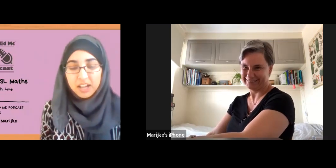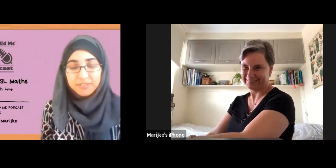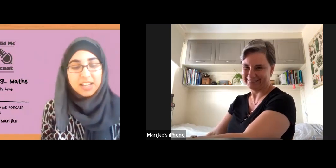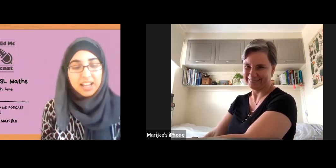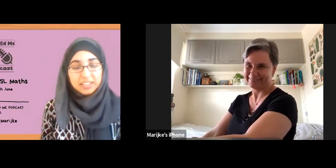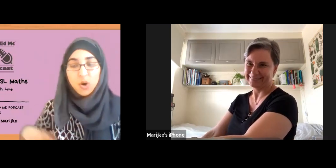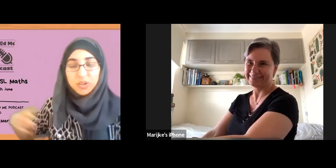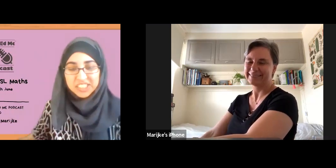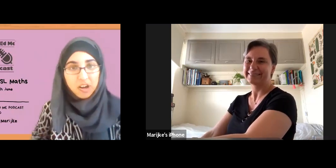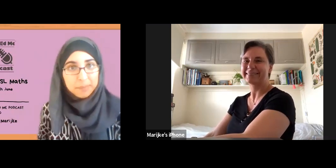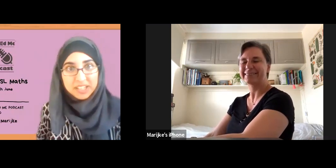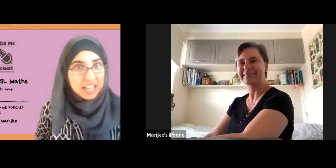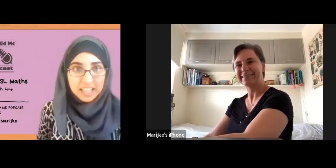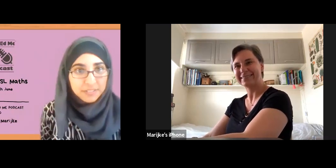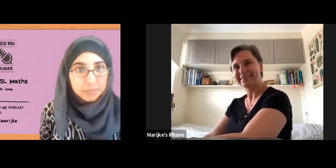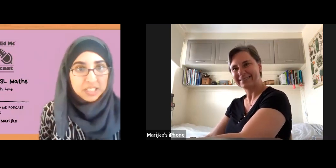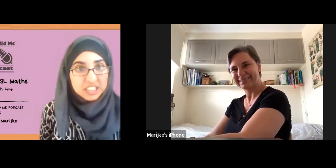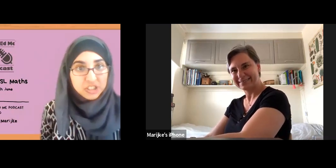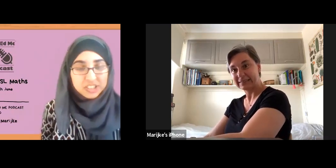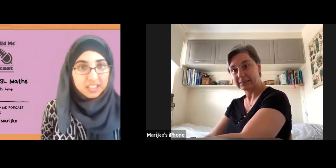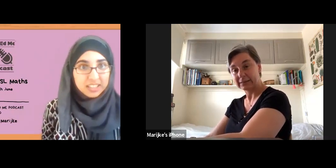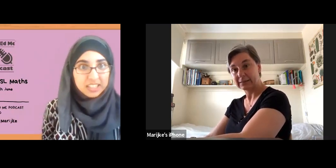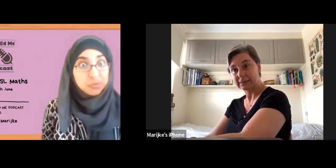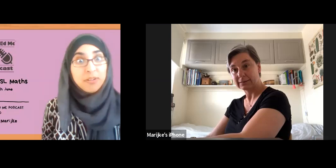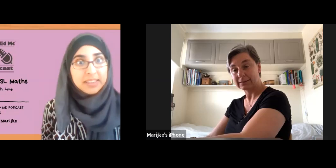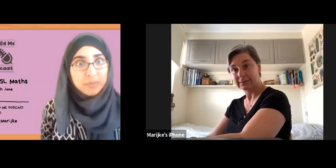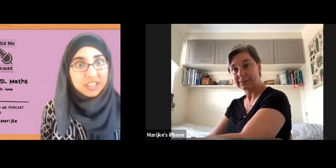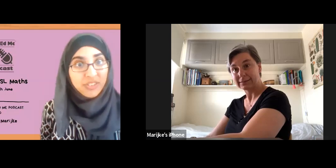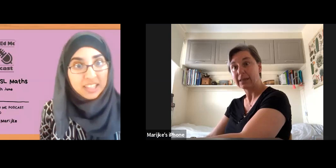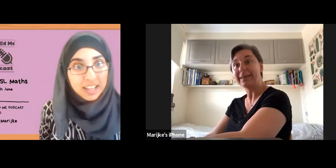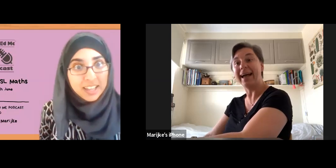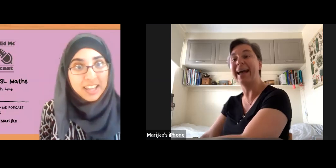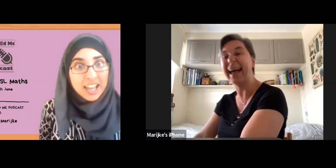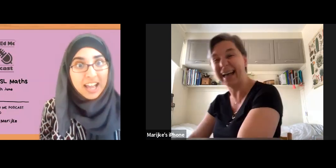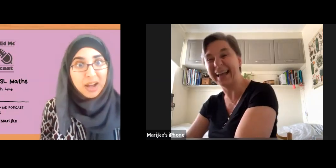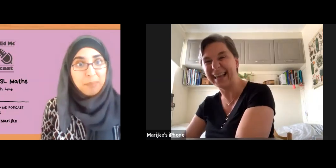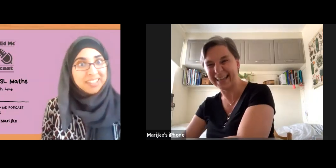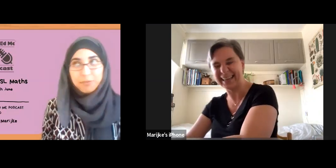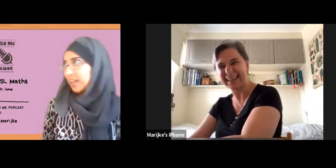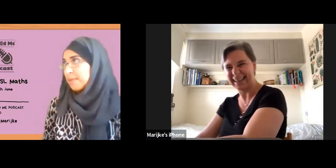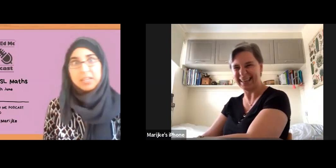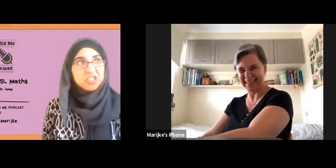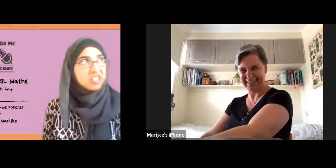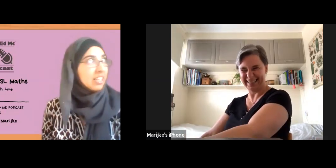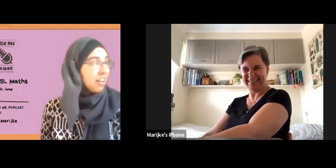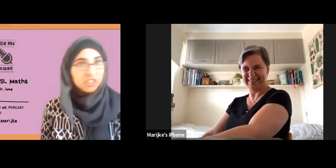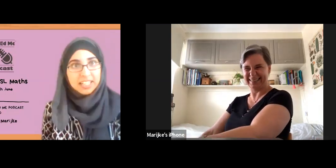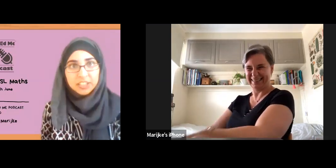and the whole class burst out laughing because he just like he swore at them with his finger. Yeah. But for him, he was just like, yeah, I was just telling you